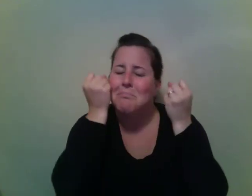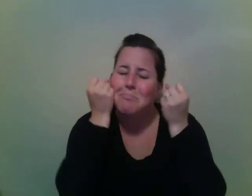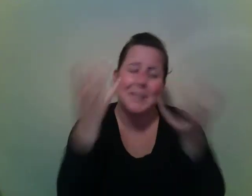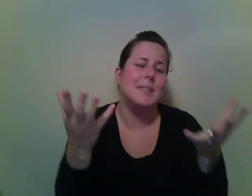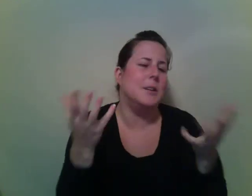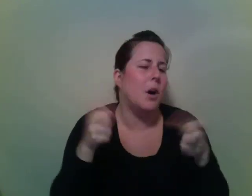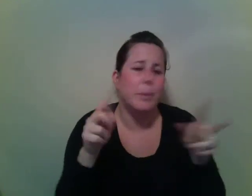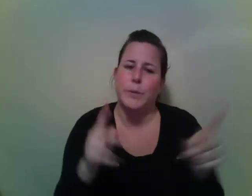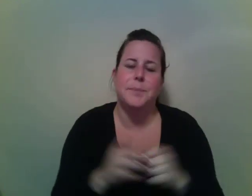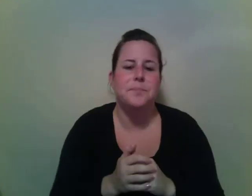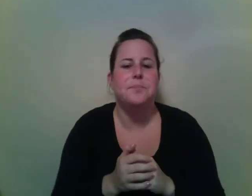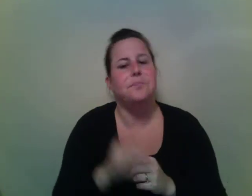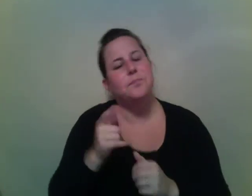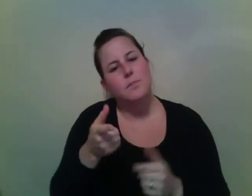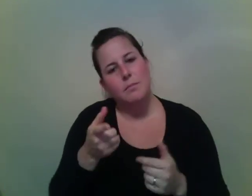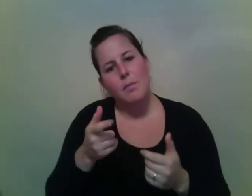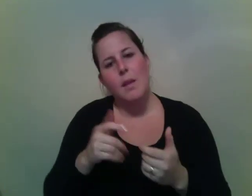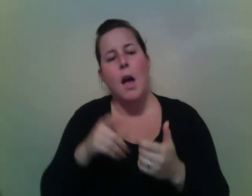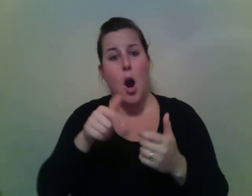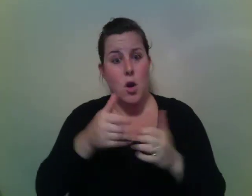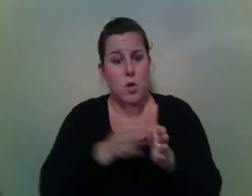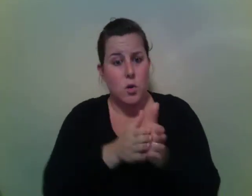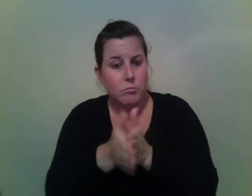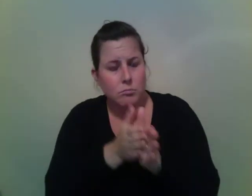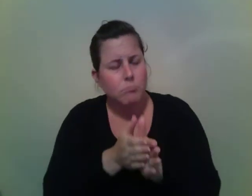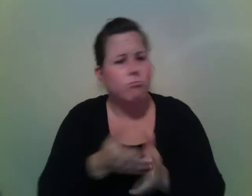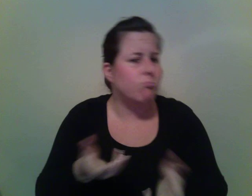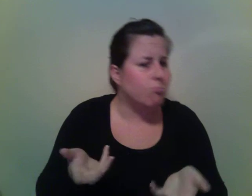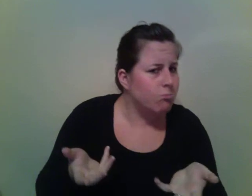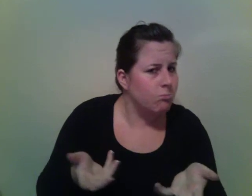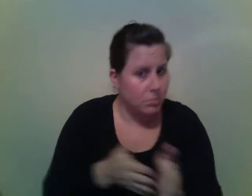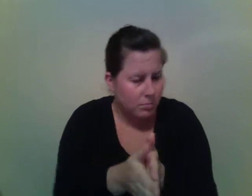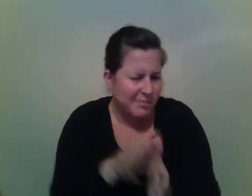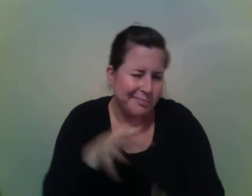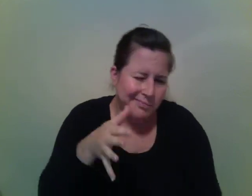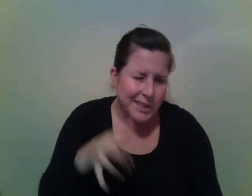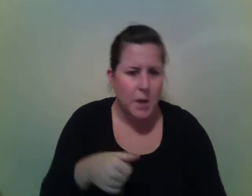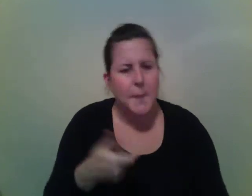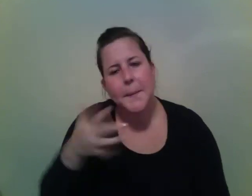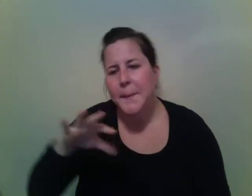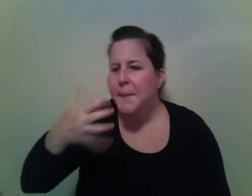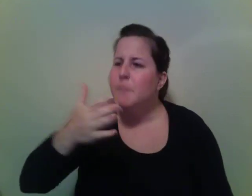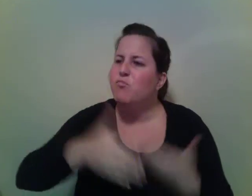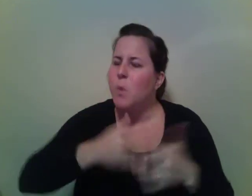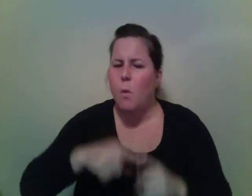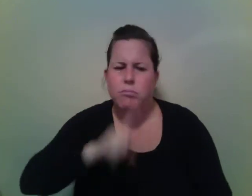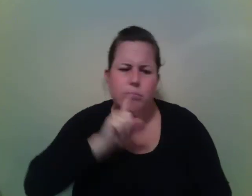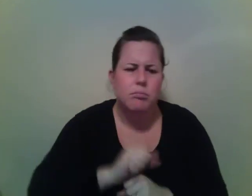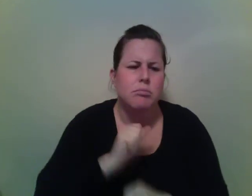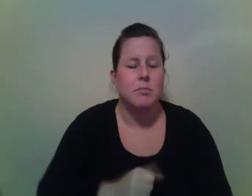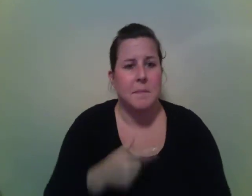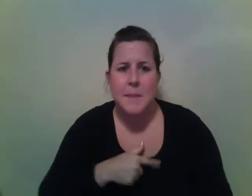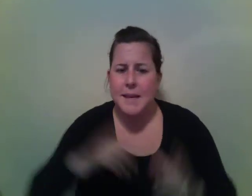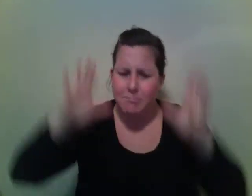much are you willing to pursue this? How heavy is your foot on that pedal? Because my foot is weighing a lot these